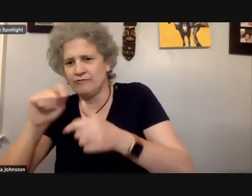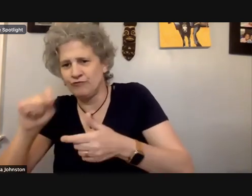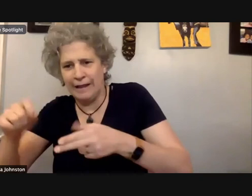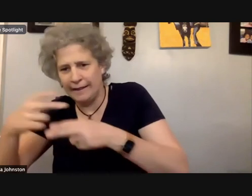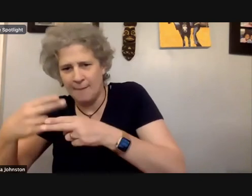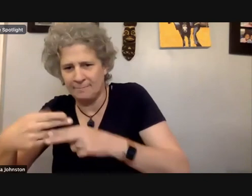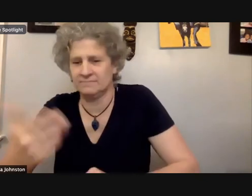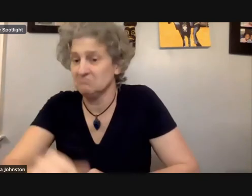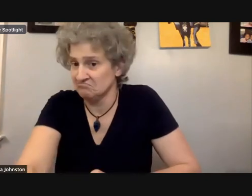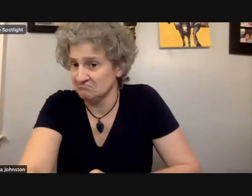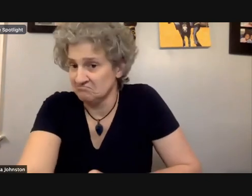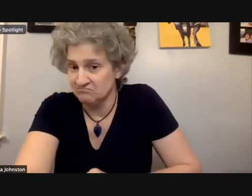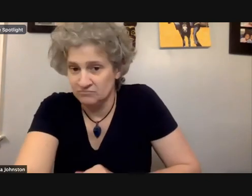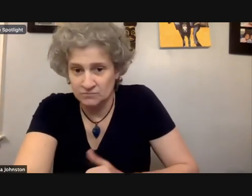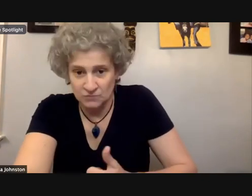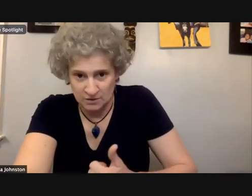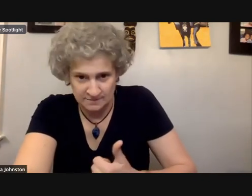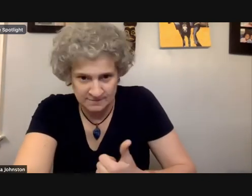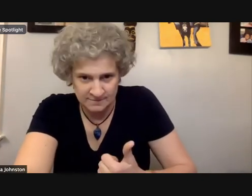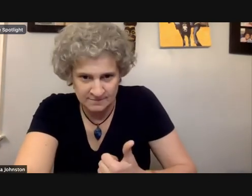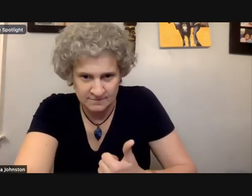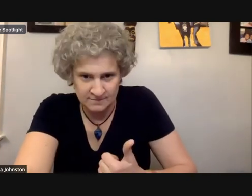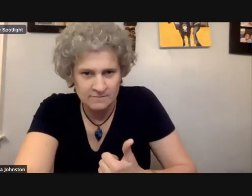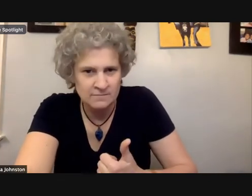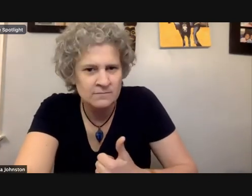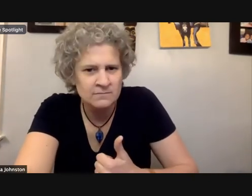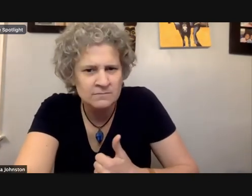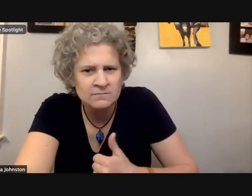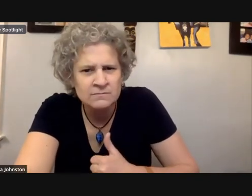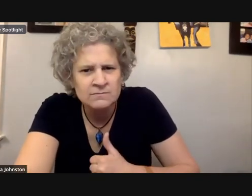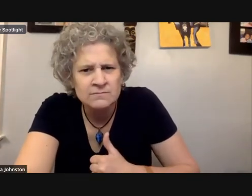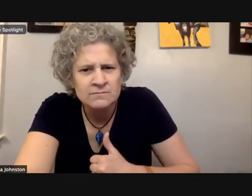Be it on your leg. People like to write on them.